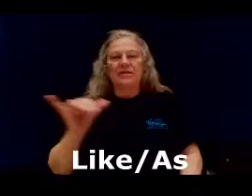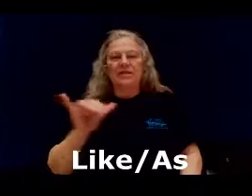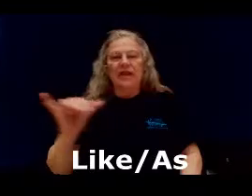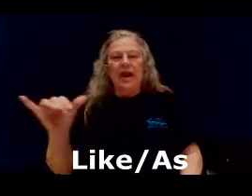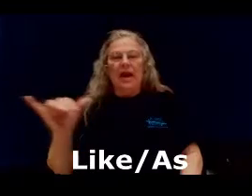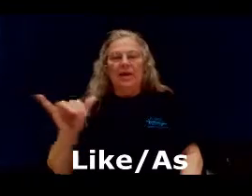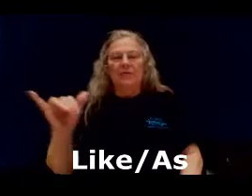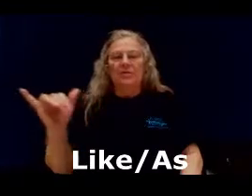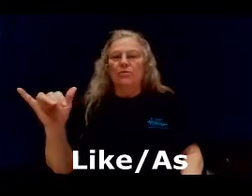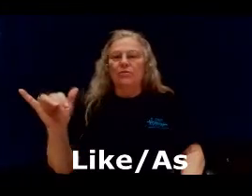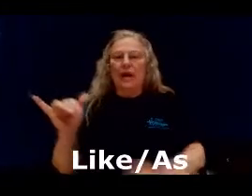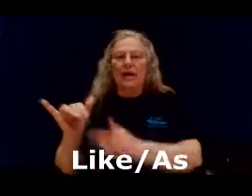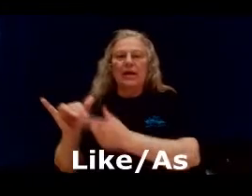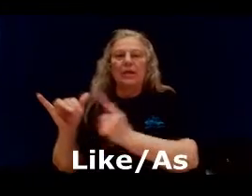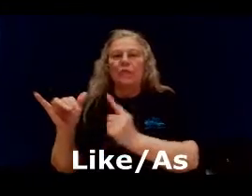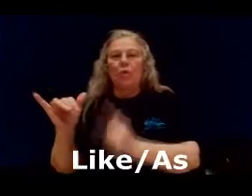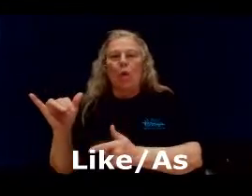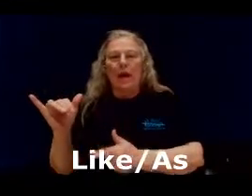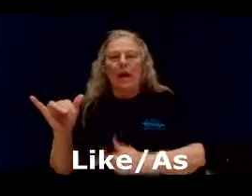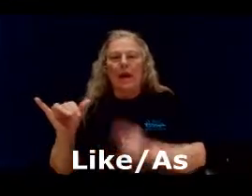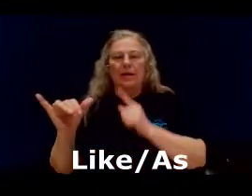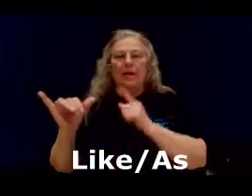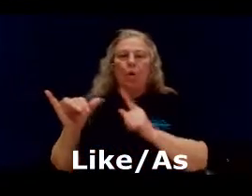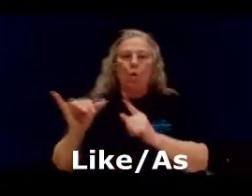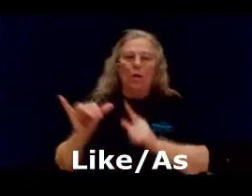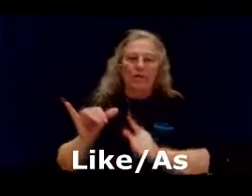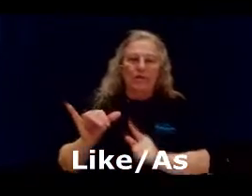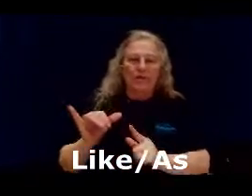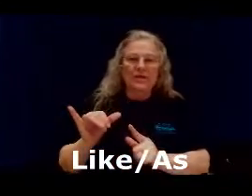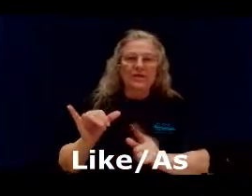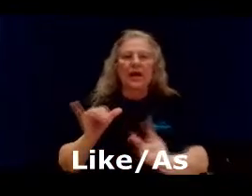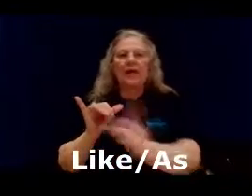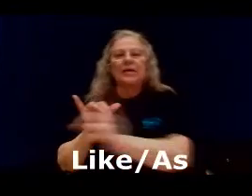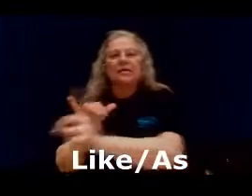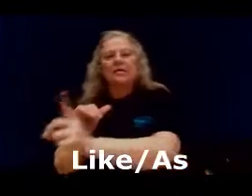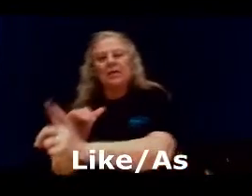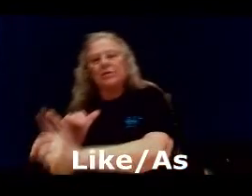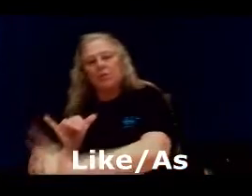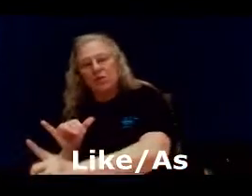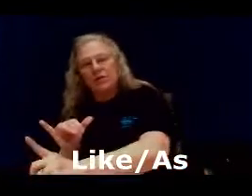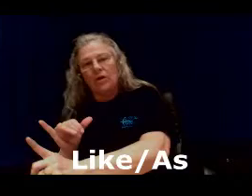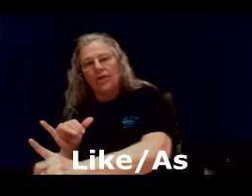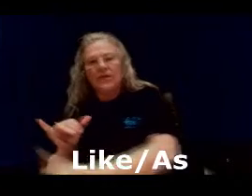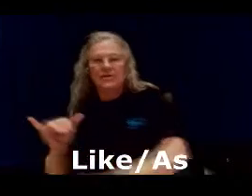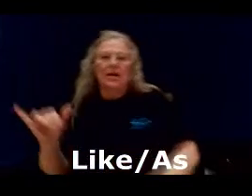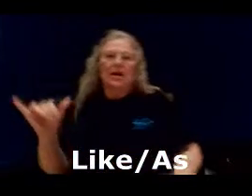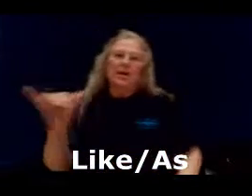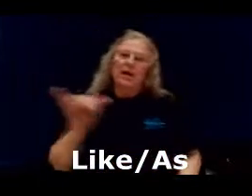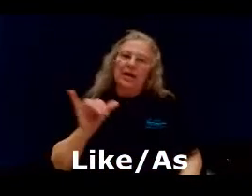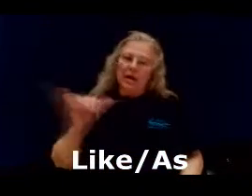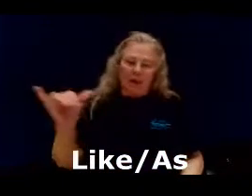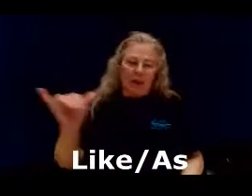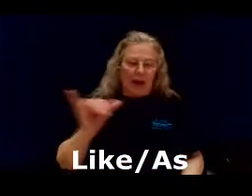as, and it's the rocking of the Y hand. What's on this side is the same as what's on that side.